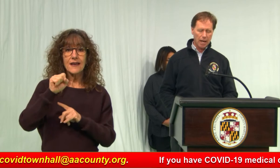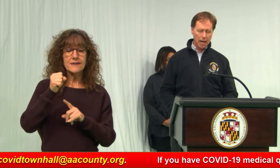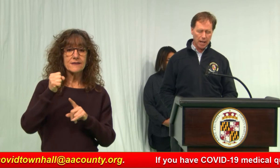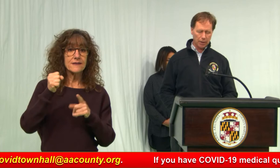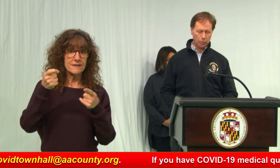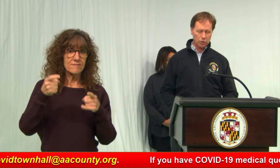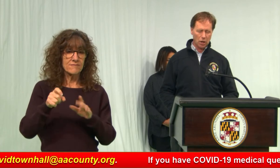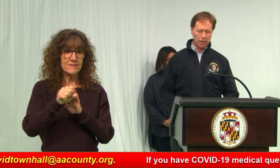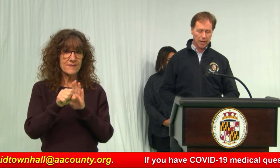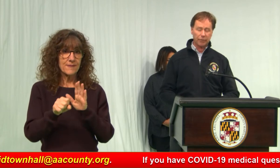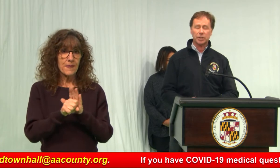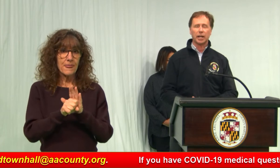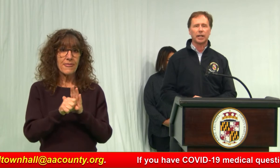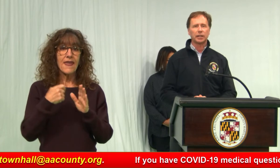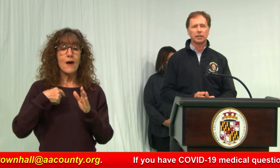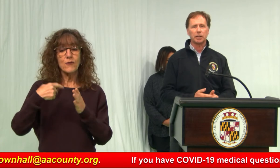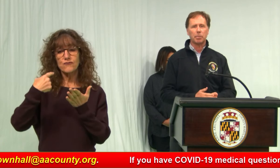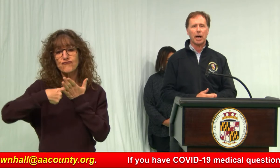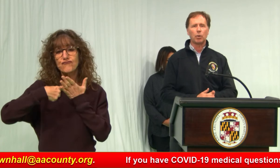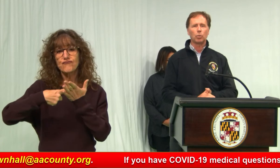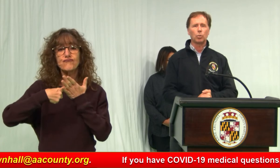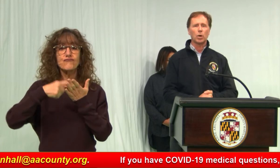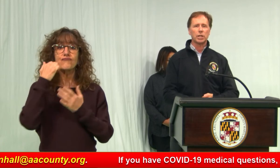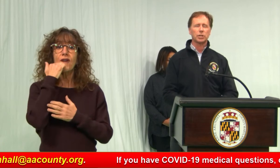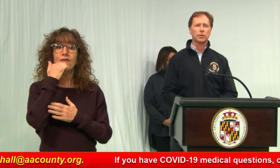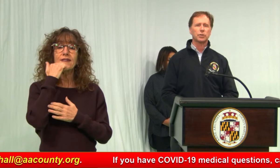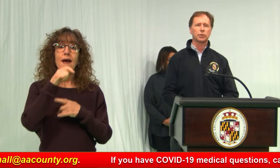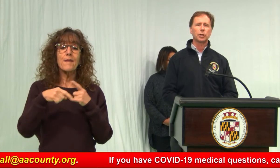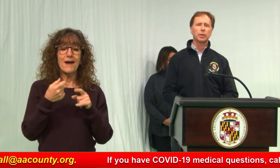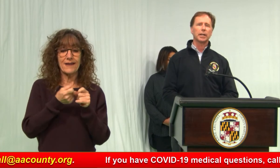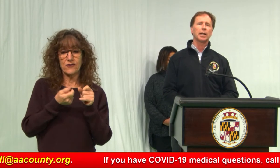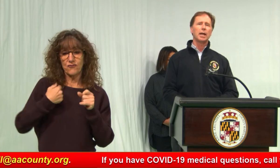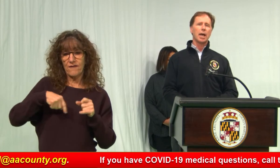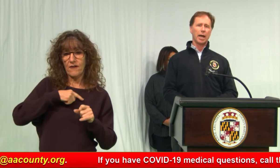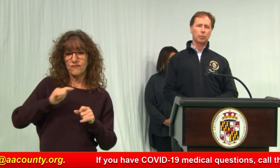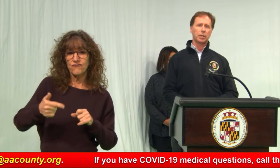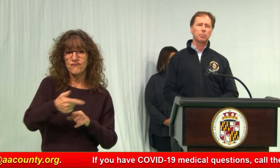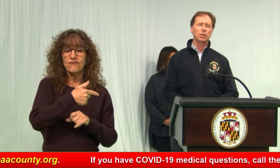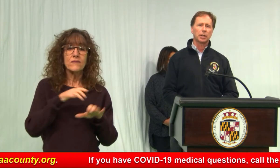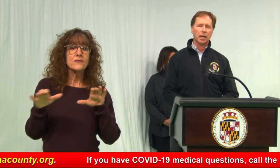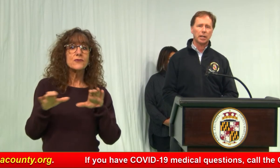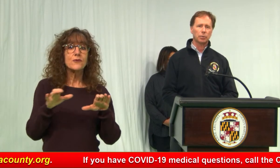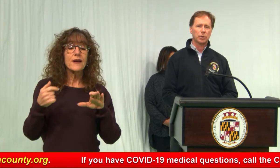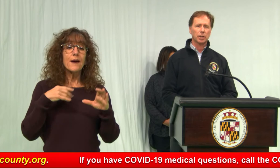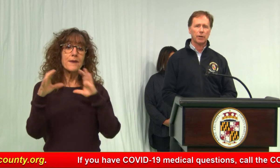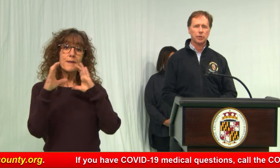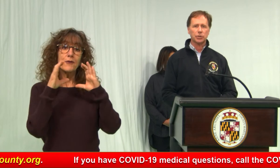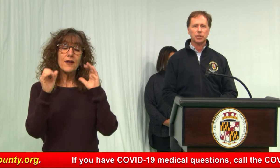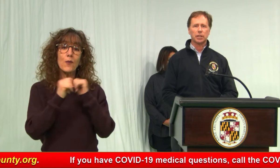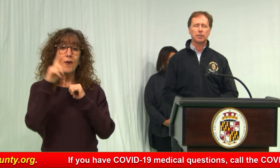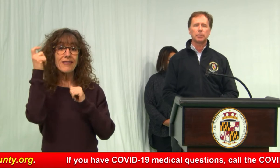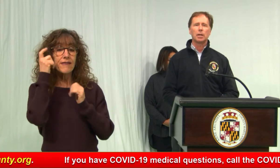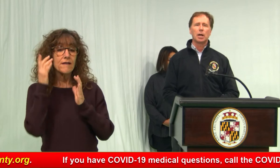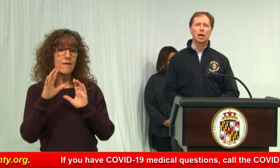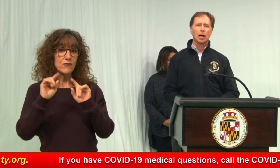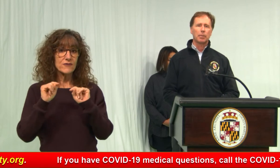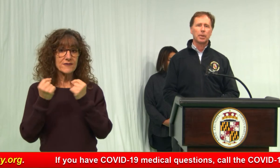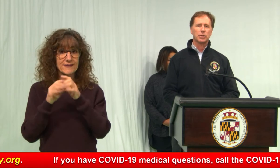state. And we talk every day about what each of us are doing, and we communicate with the governor's